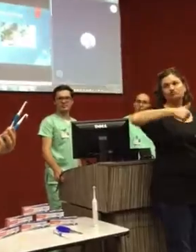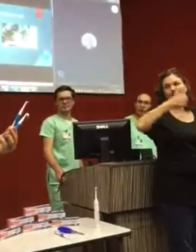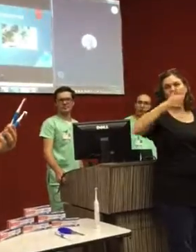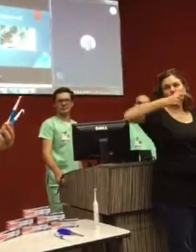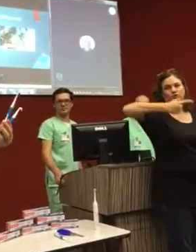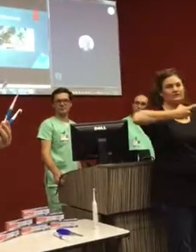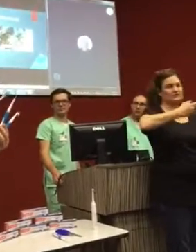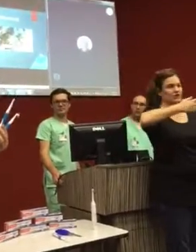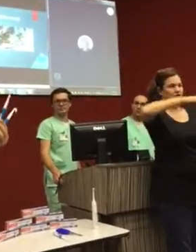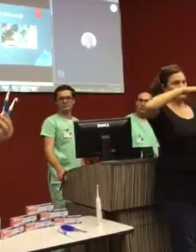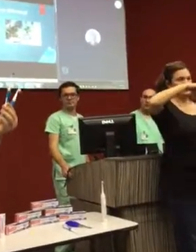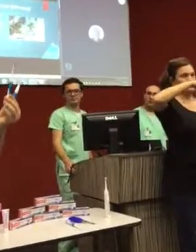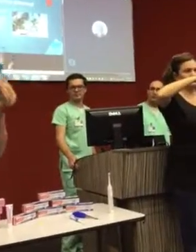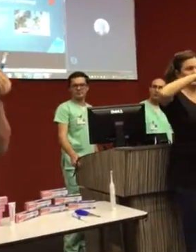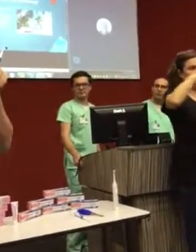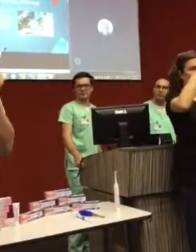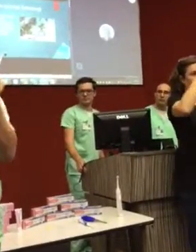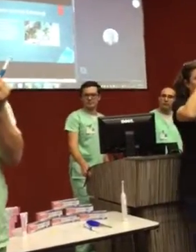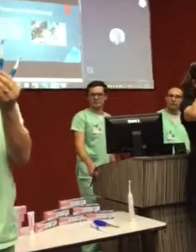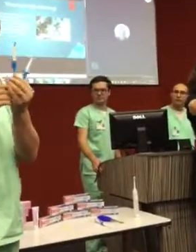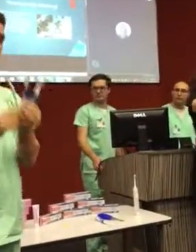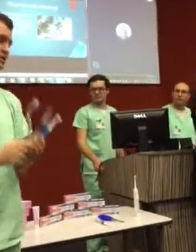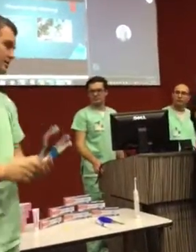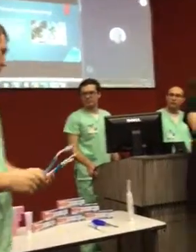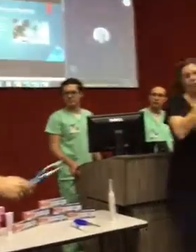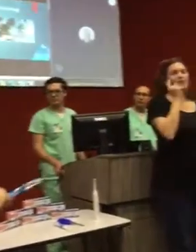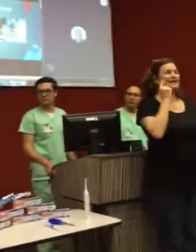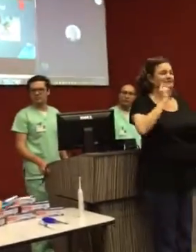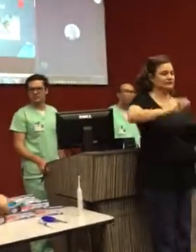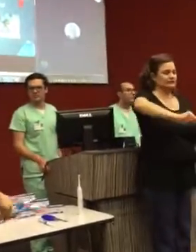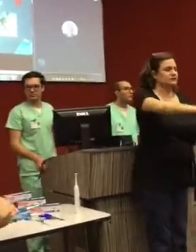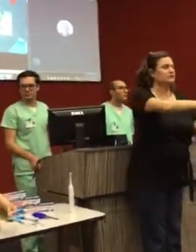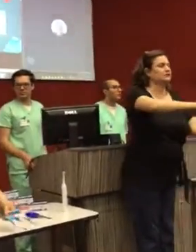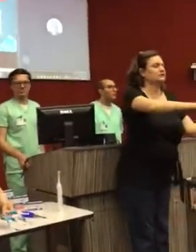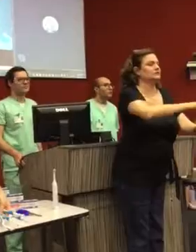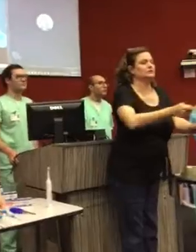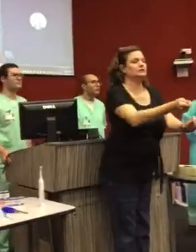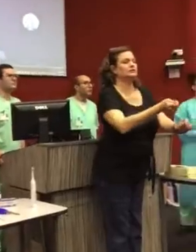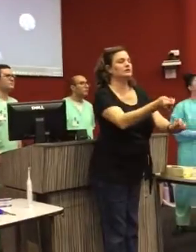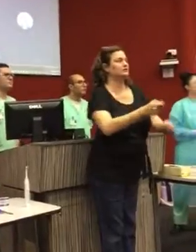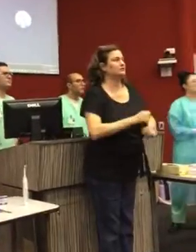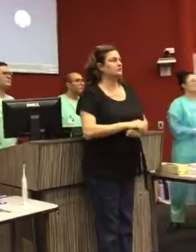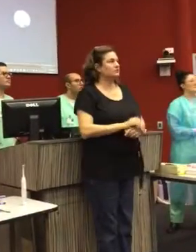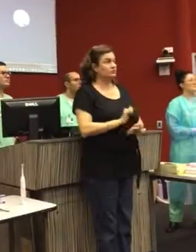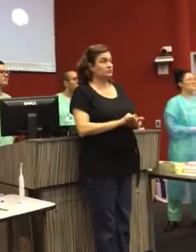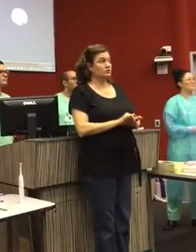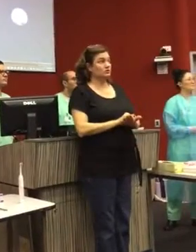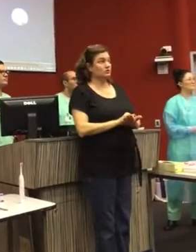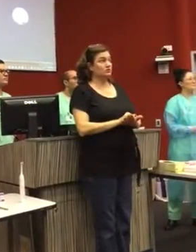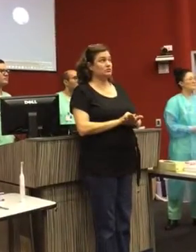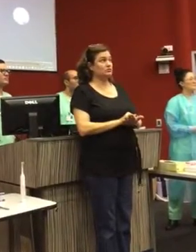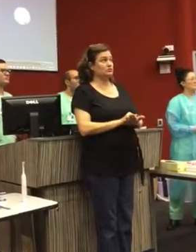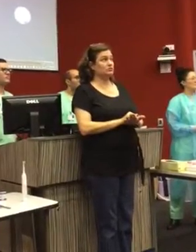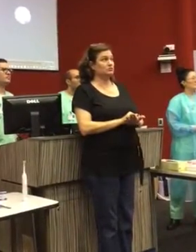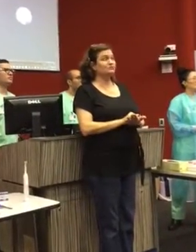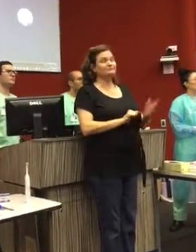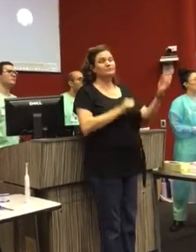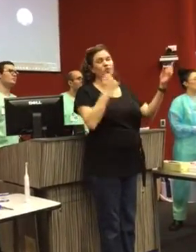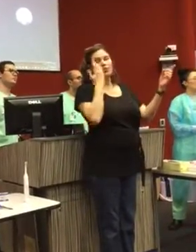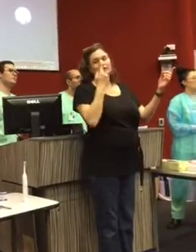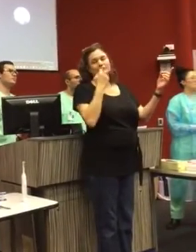in surfaces to be able to brush appropriately. Did that answer your question? Yeah, because I always say to